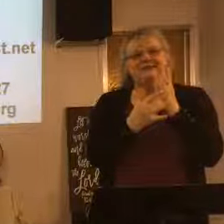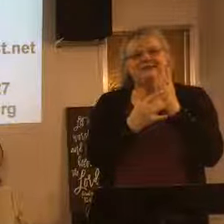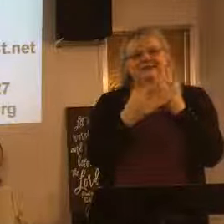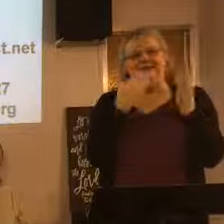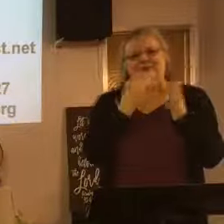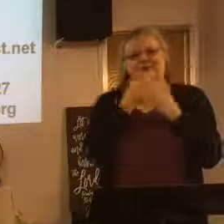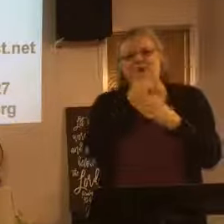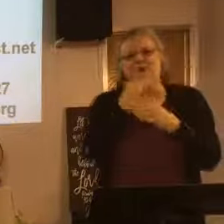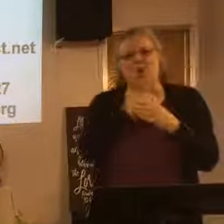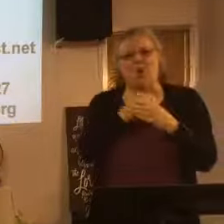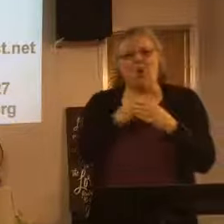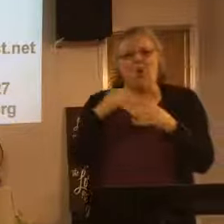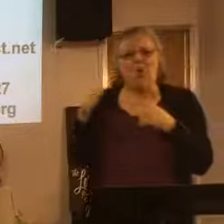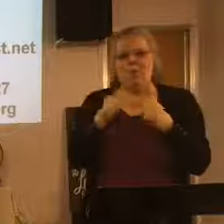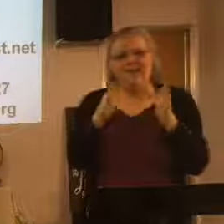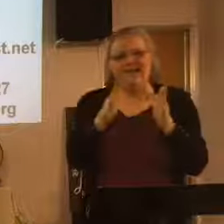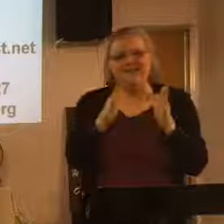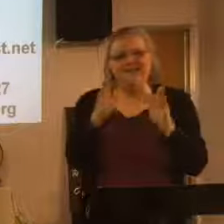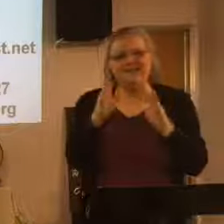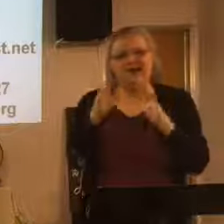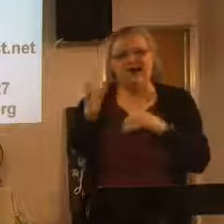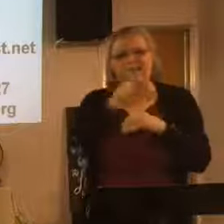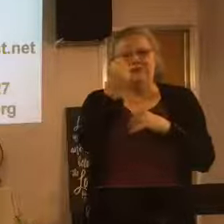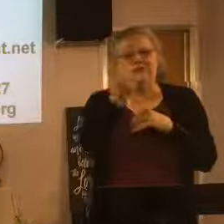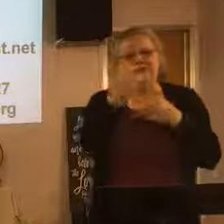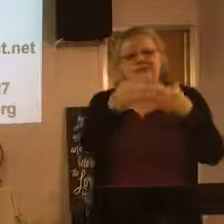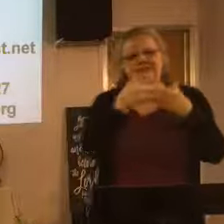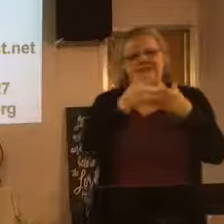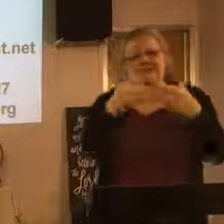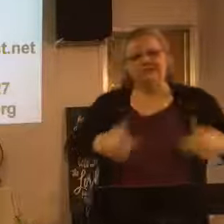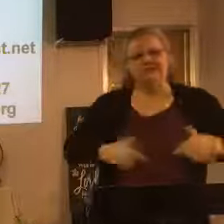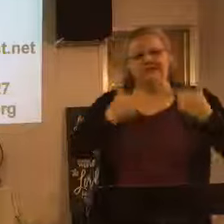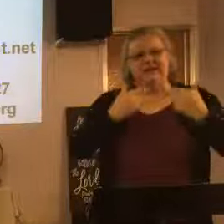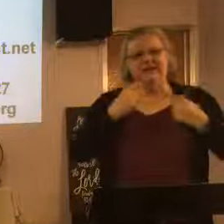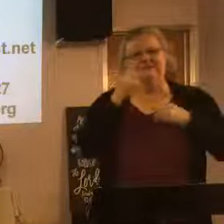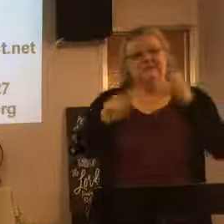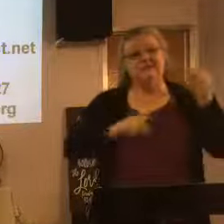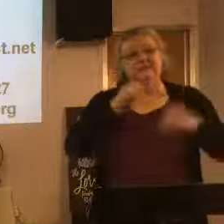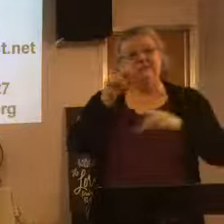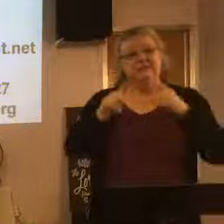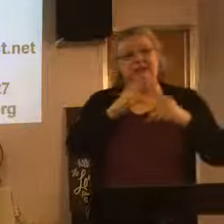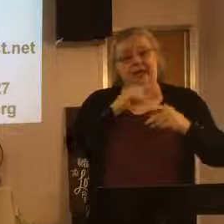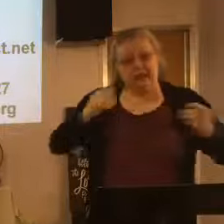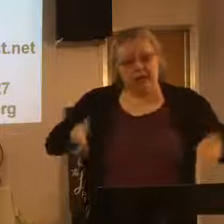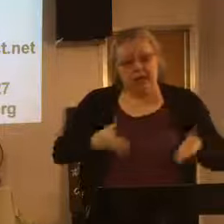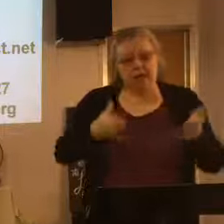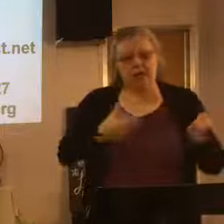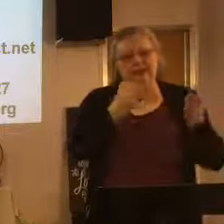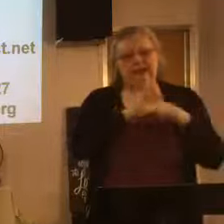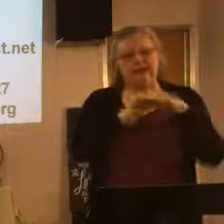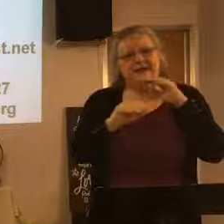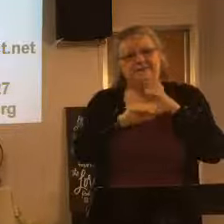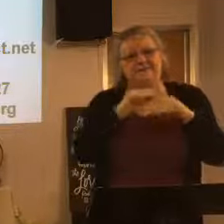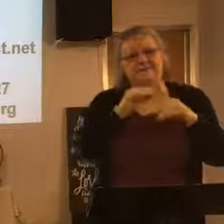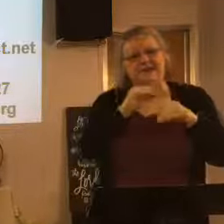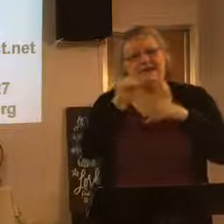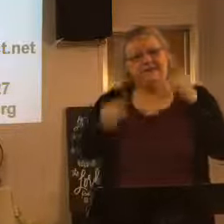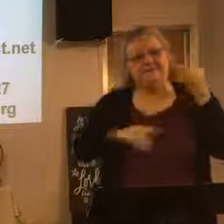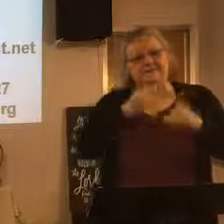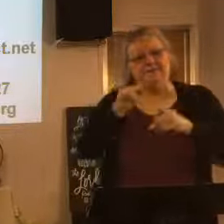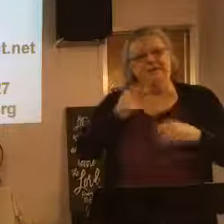good old-fashioned methods of reaching out and encouraging and comforting and challenging the